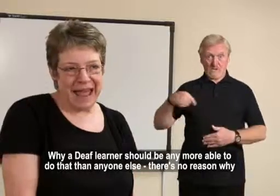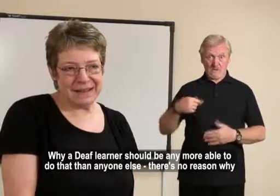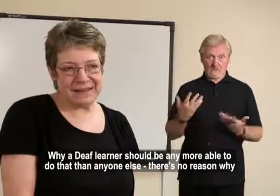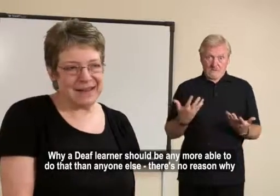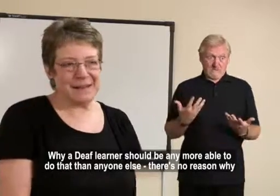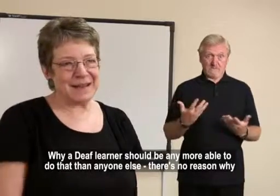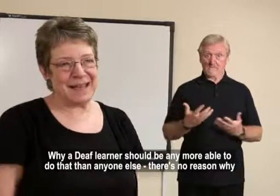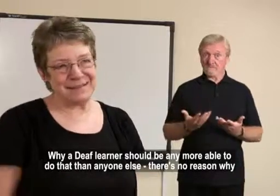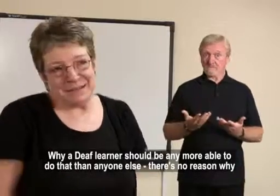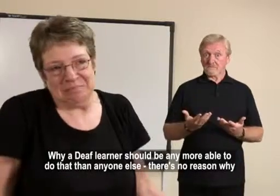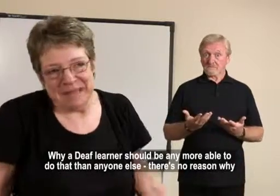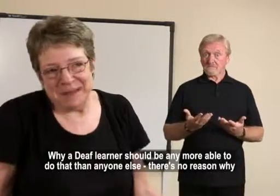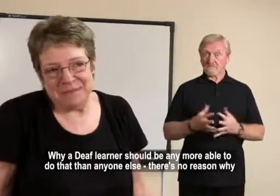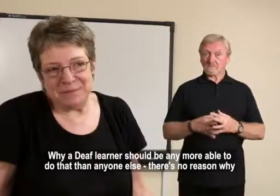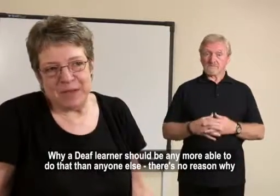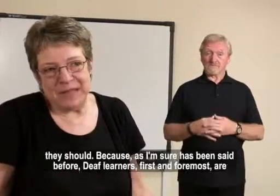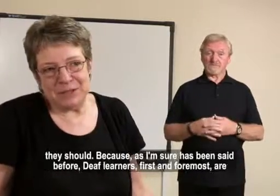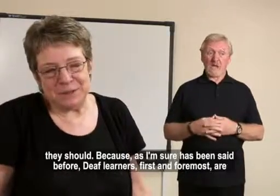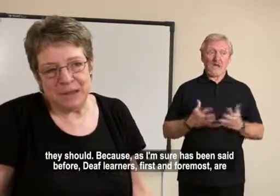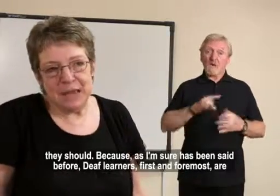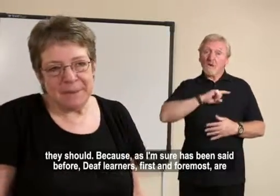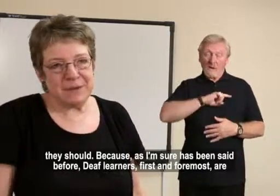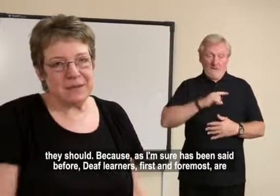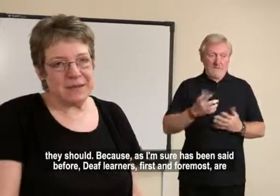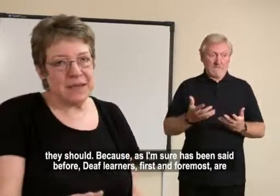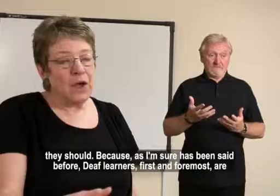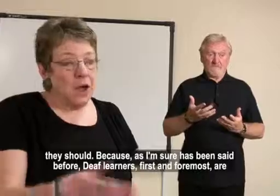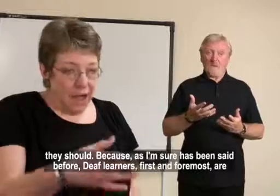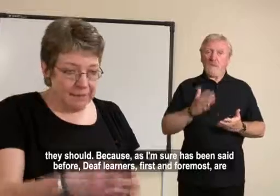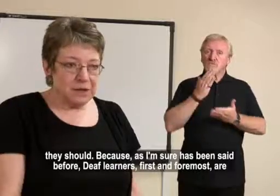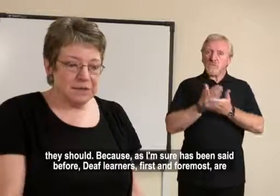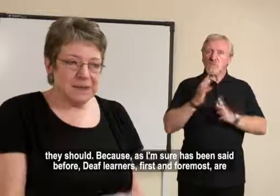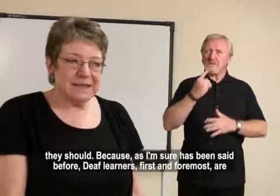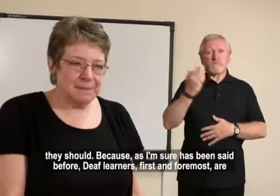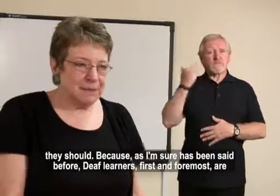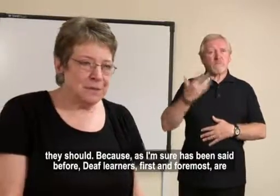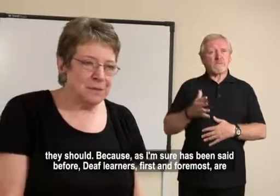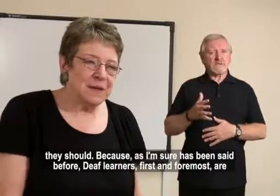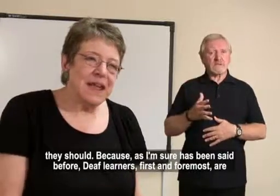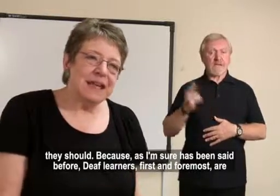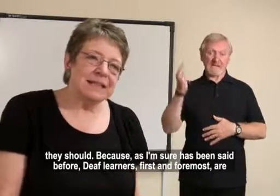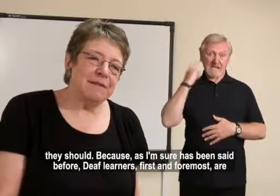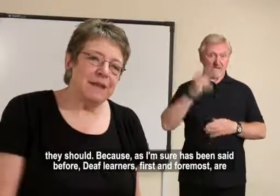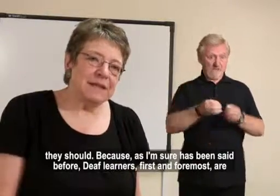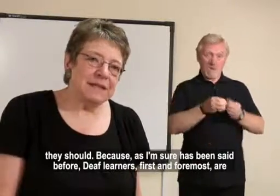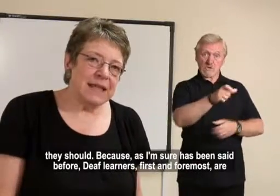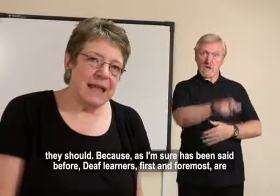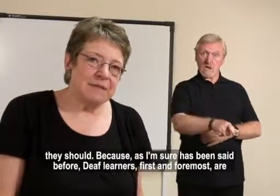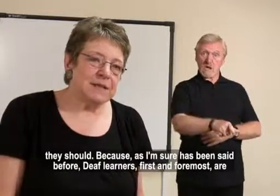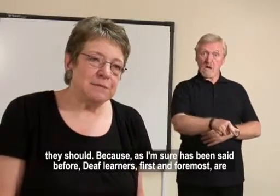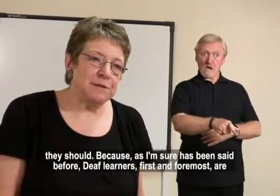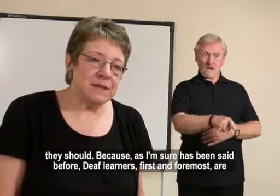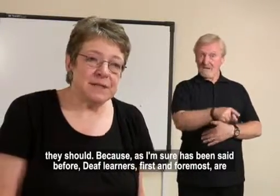to do that than anyone else? There's no reason why they should. Because, as I'm sure has been said before, deaf